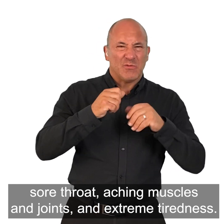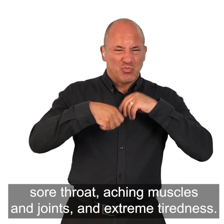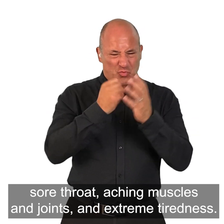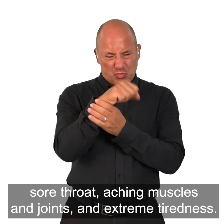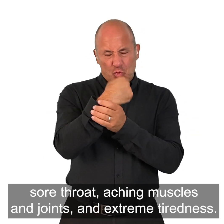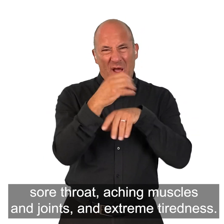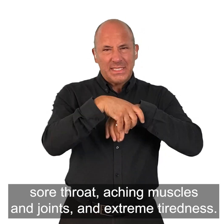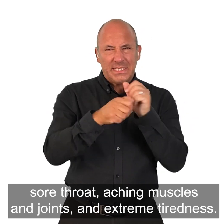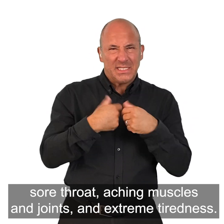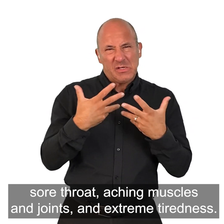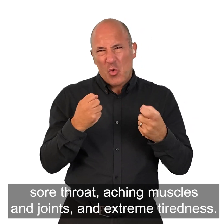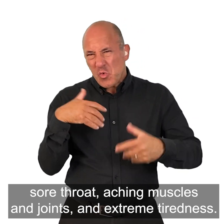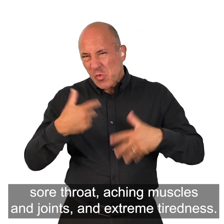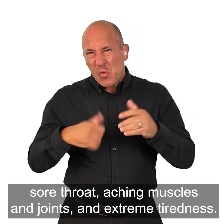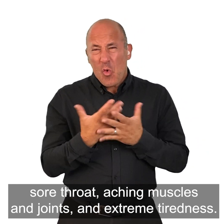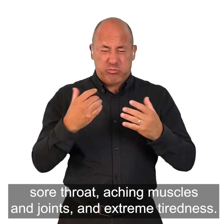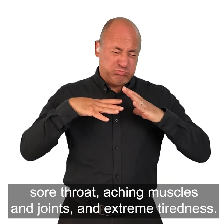joints, and extreme tiredness.